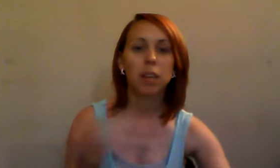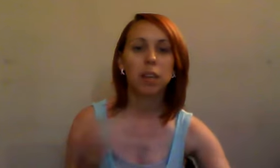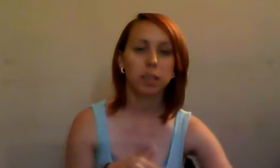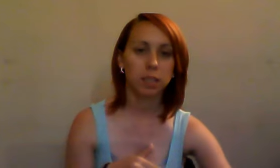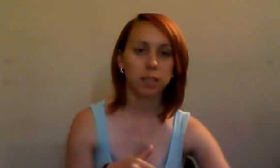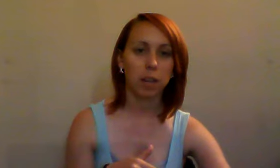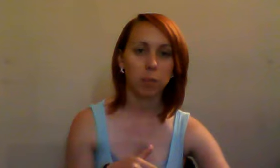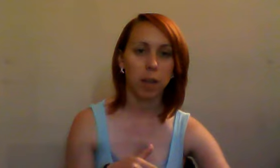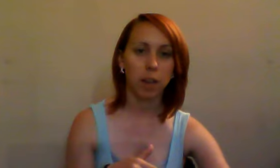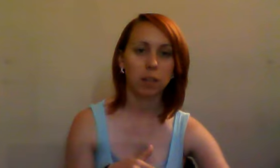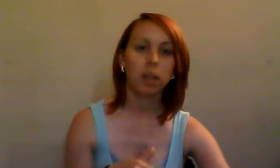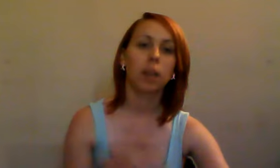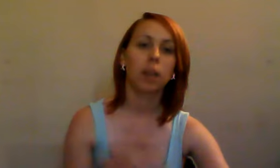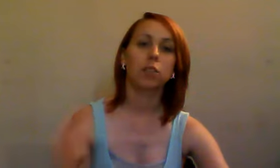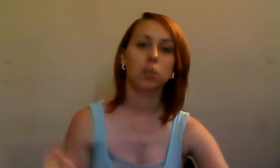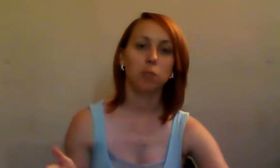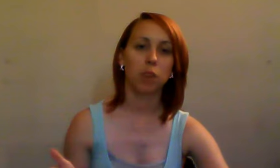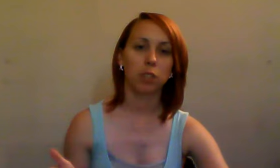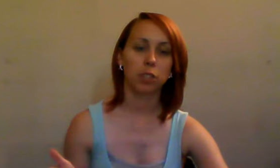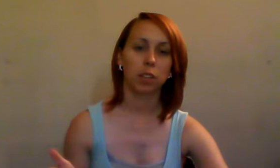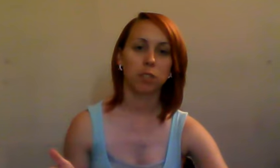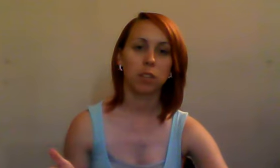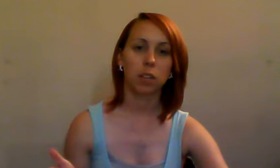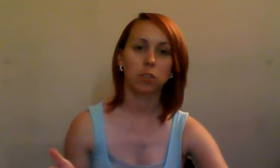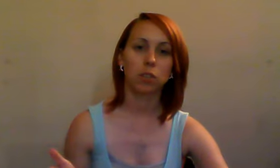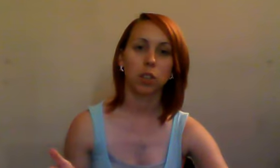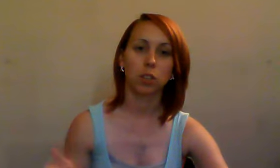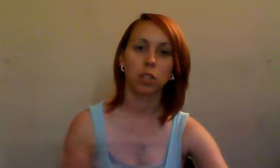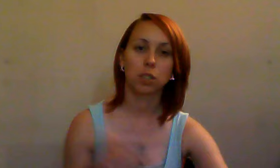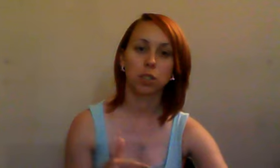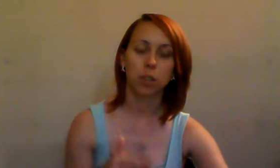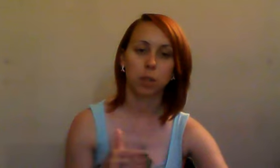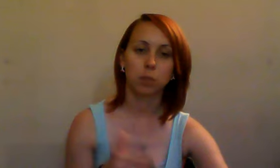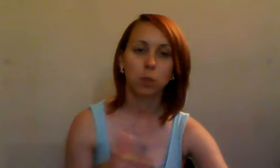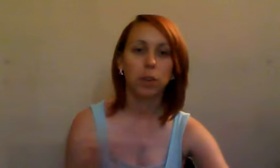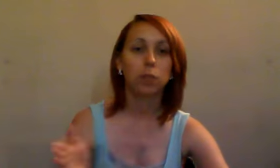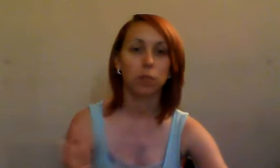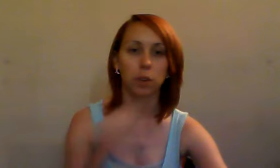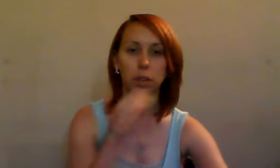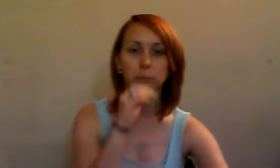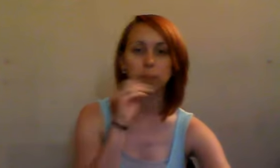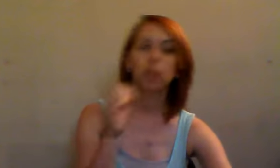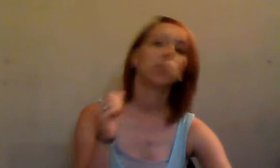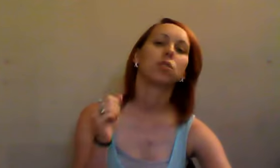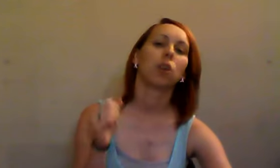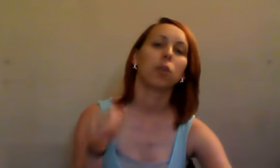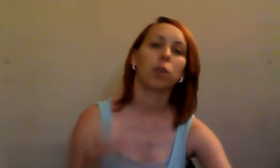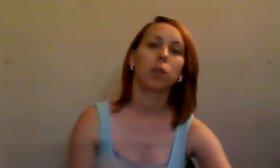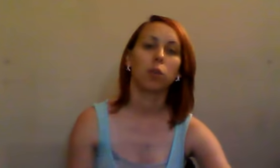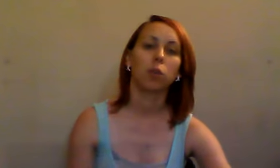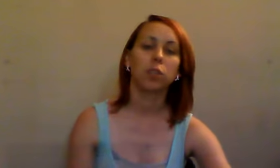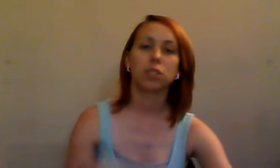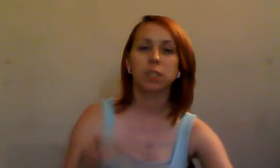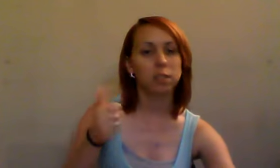get these down pat, and then you can move on to your next video and start learning 20 through 30. So here we go. We just did